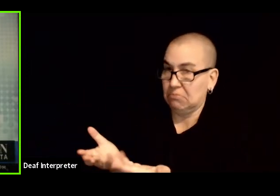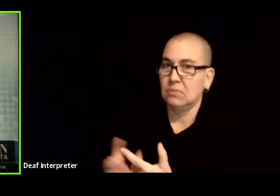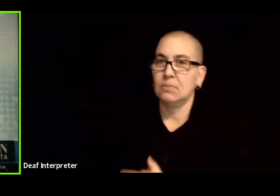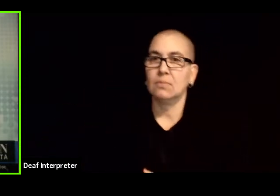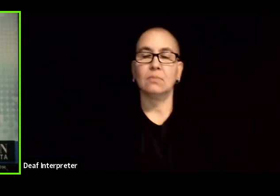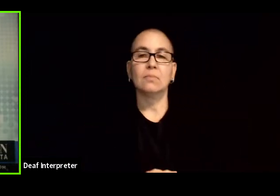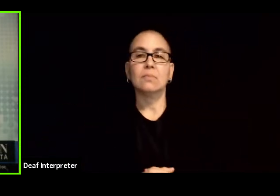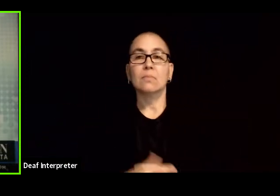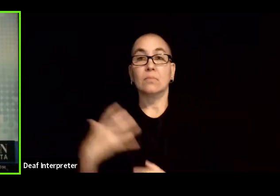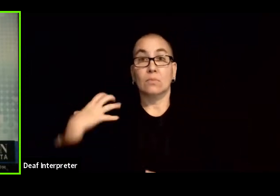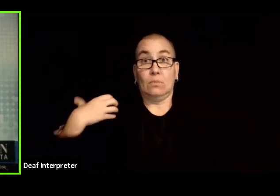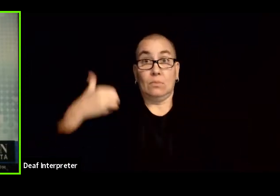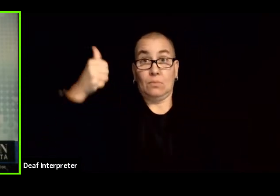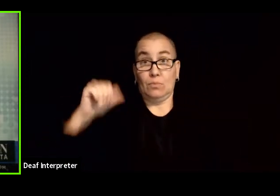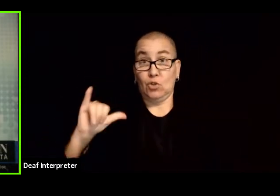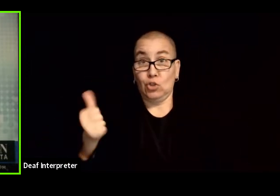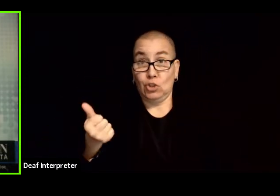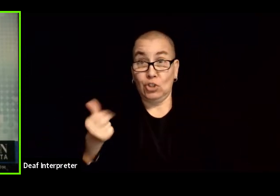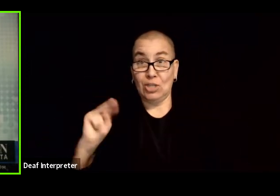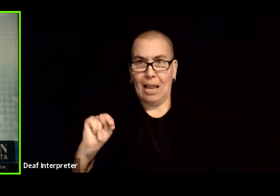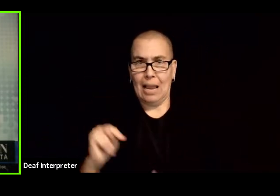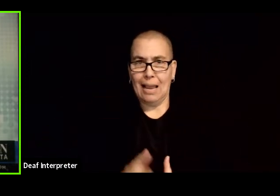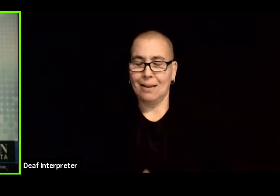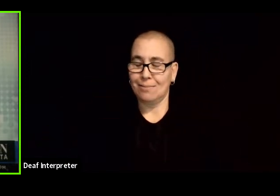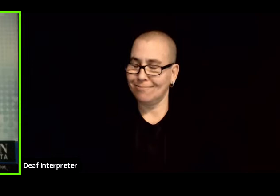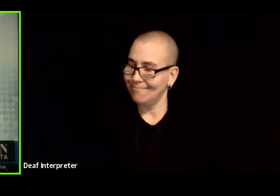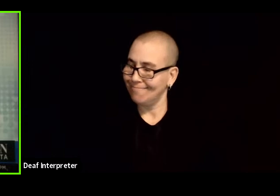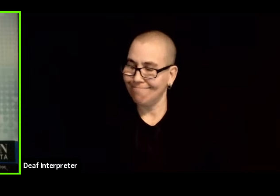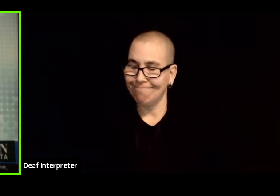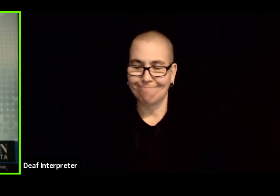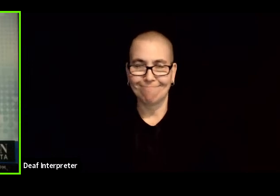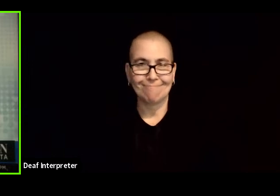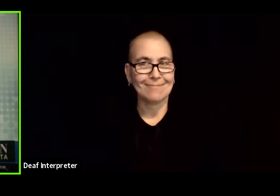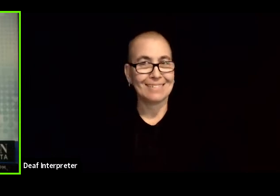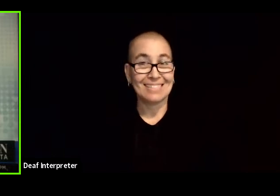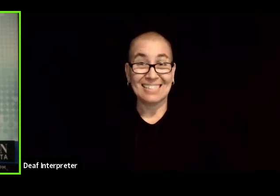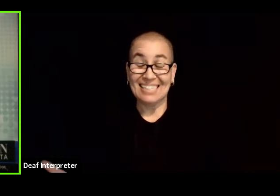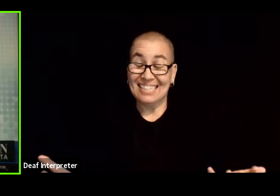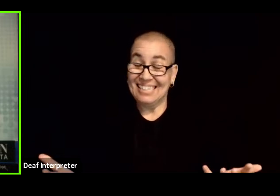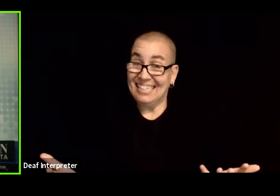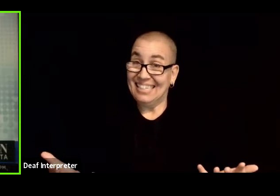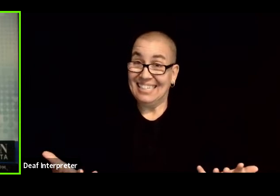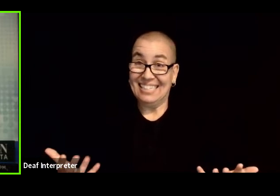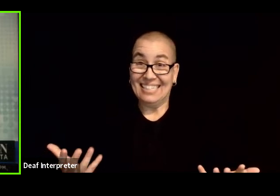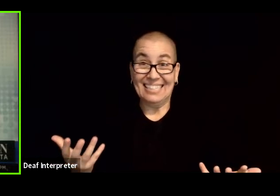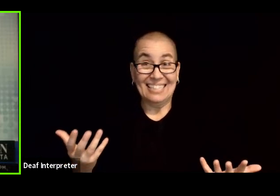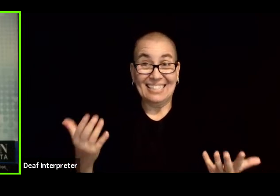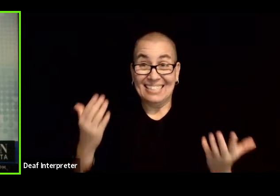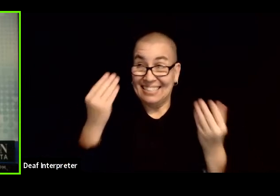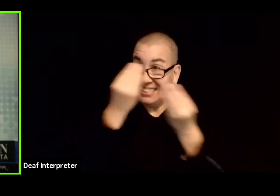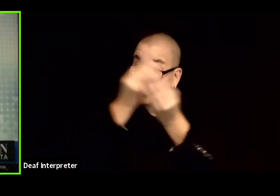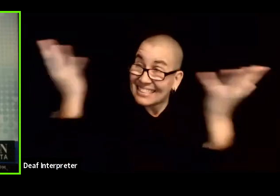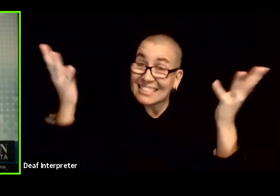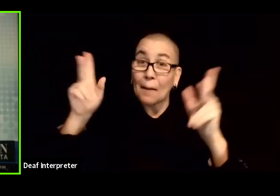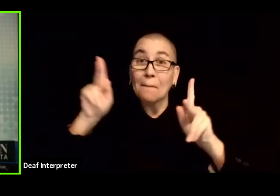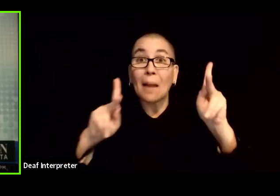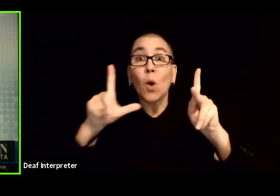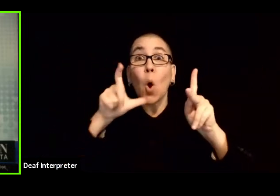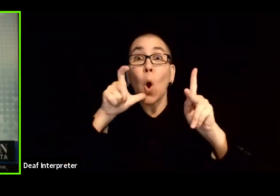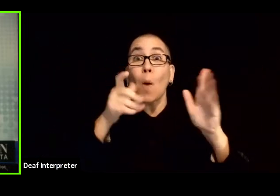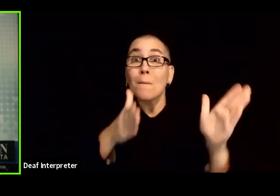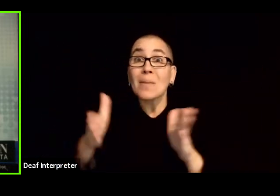a number of communications channels into all campaigns about the gathering